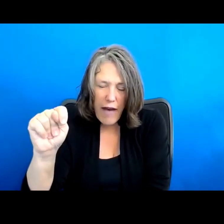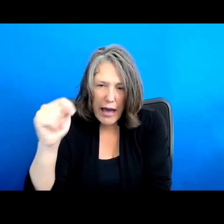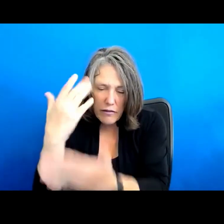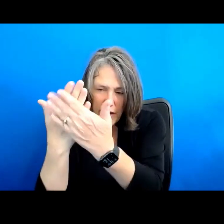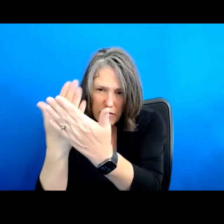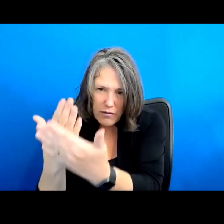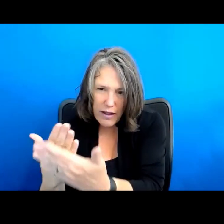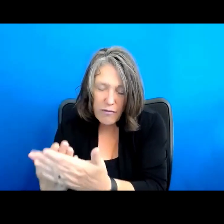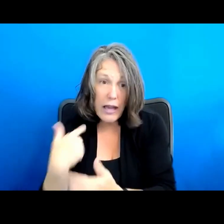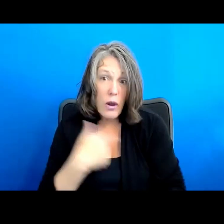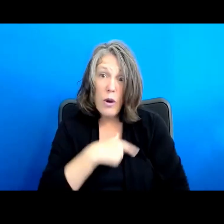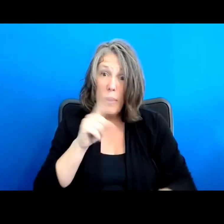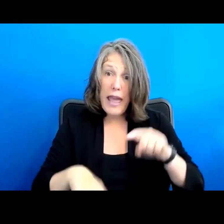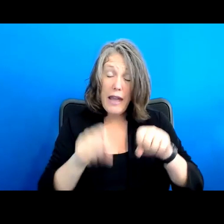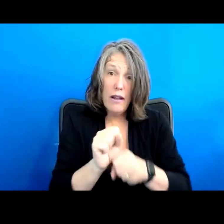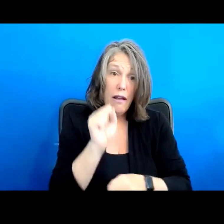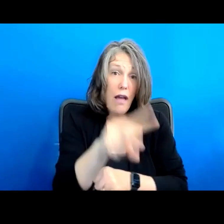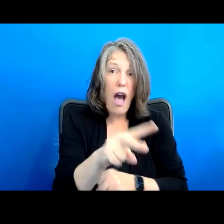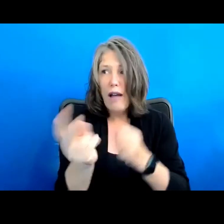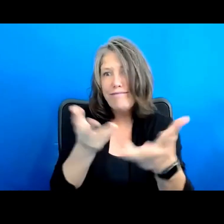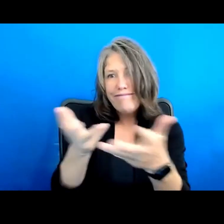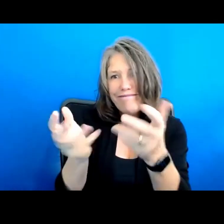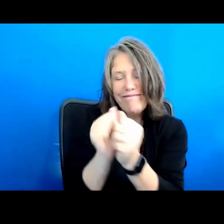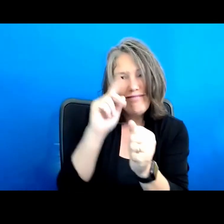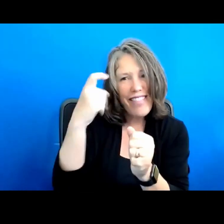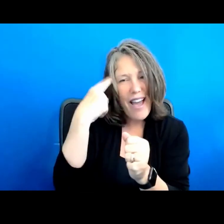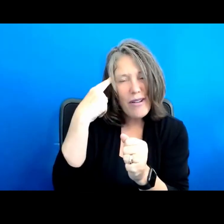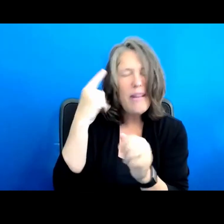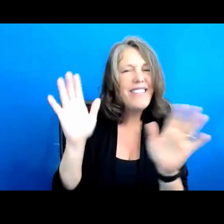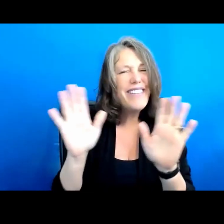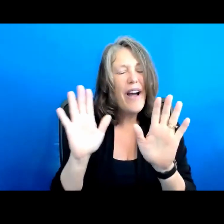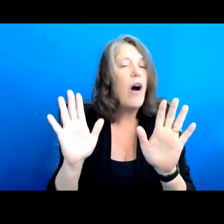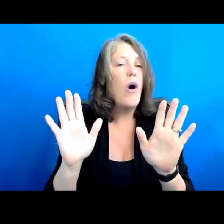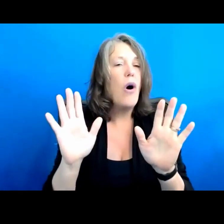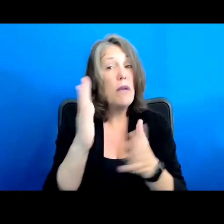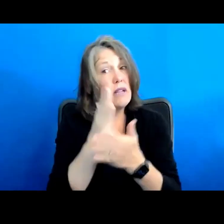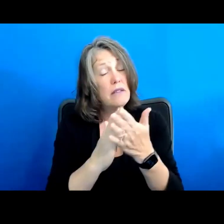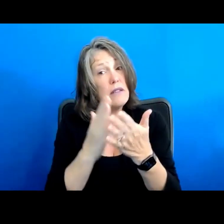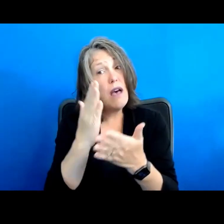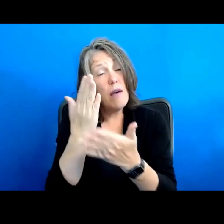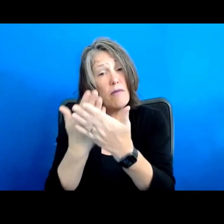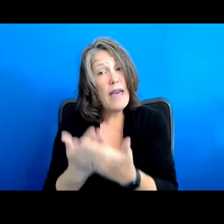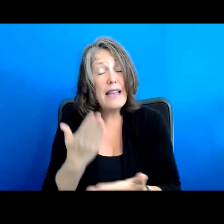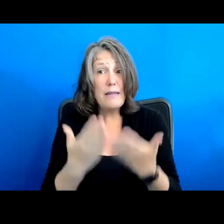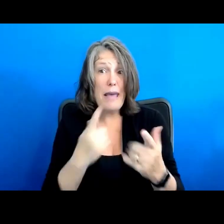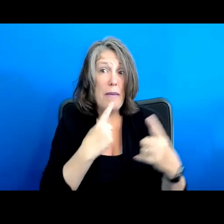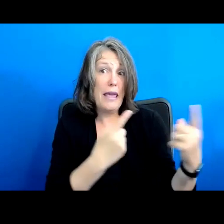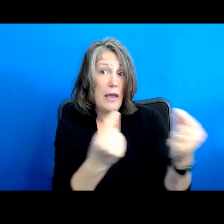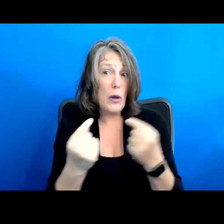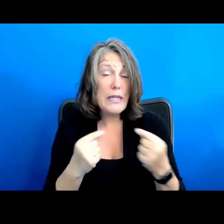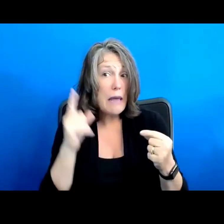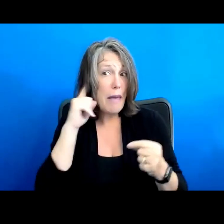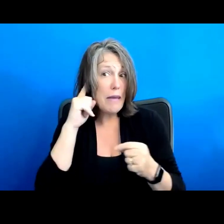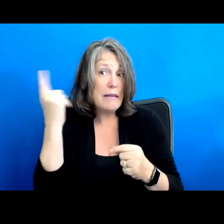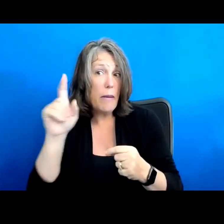off and begin engaging with the government because maybe some of the facts are hearsay, maybe they're